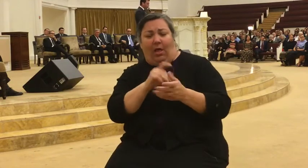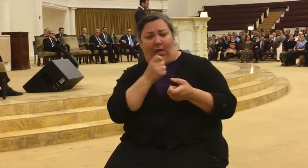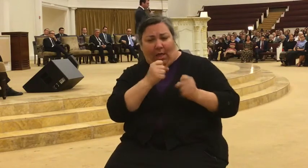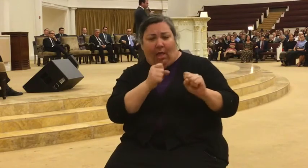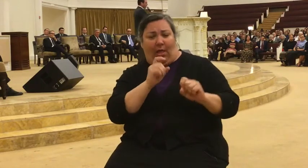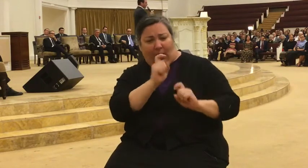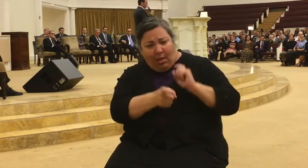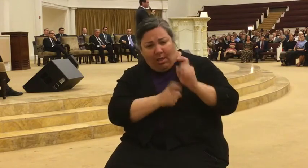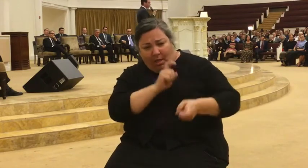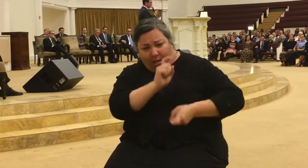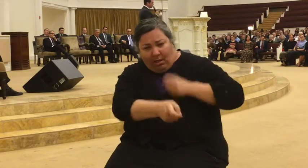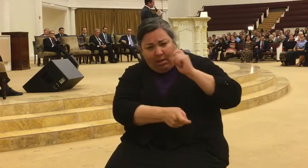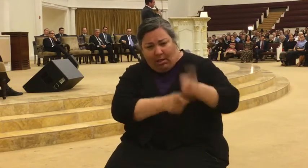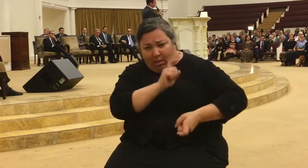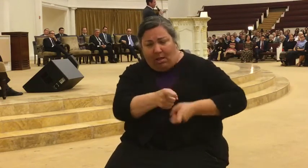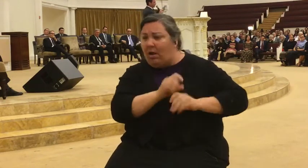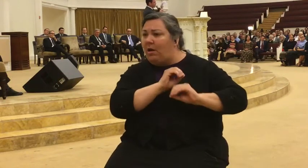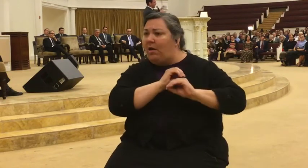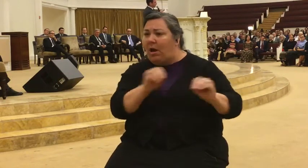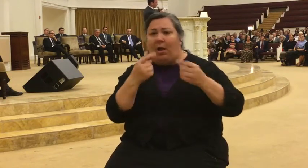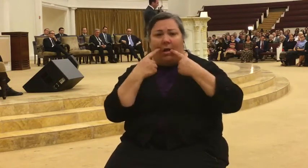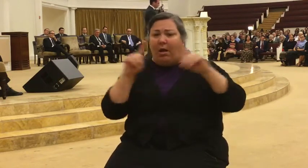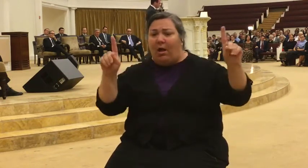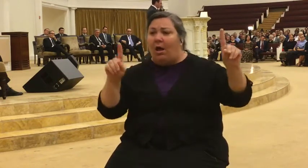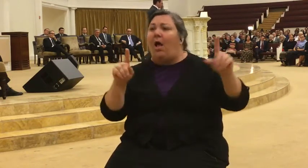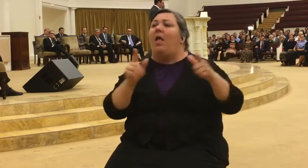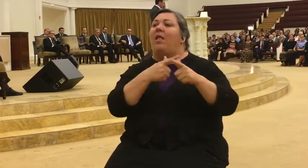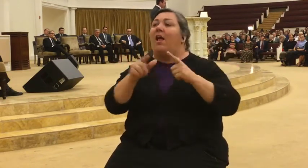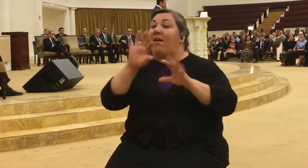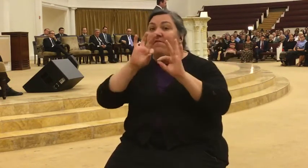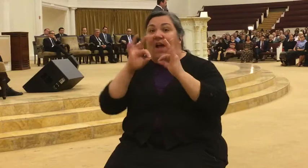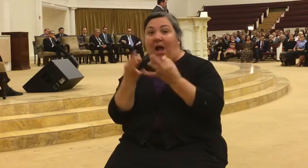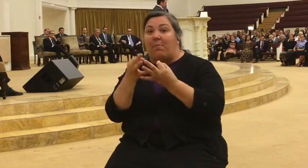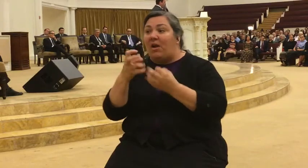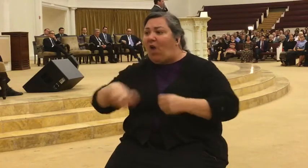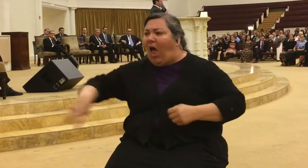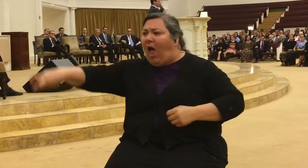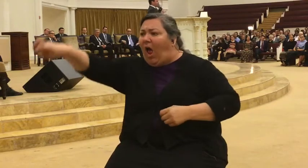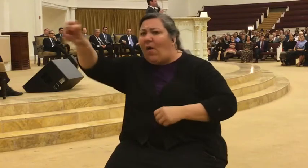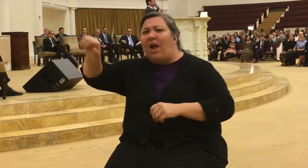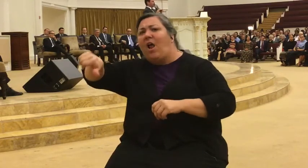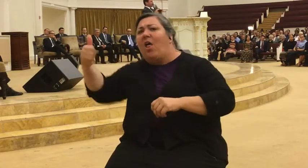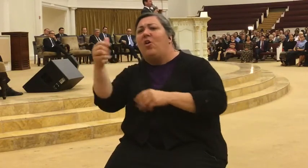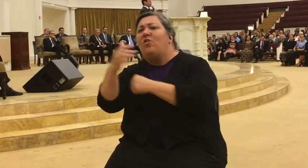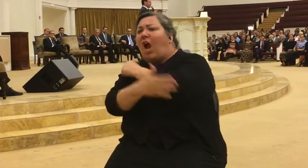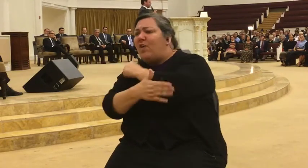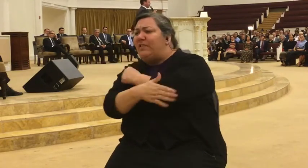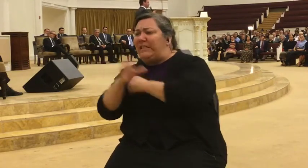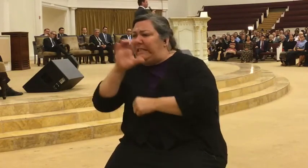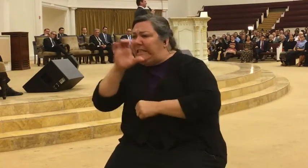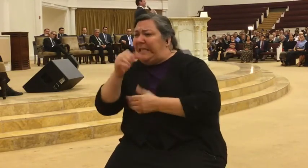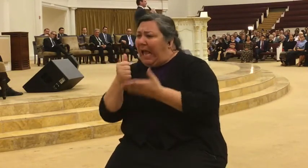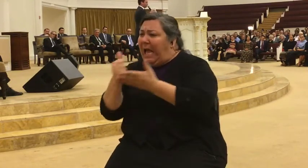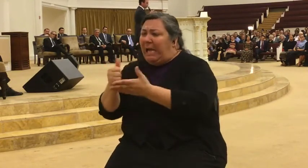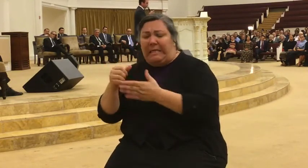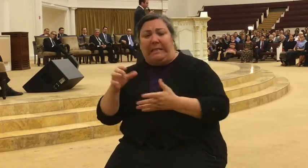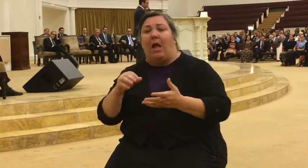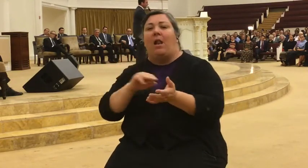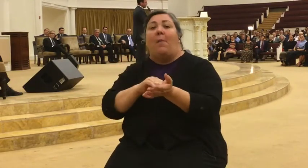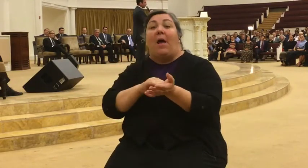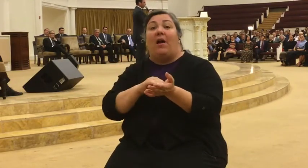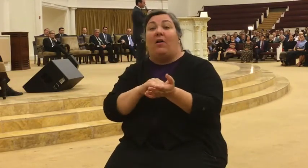nothing worked. They even traveled, his family traveled internationally to seek expert advice, and the medical field politely